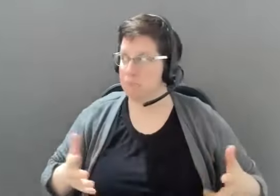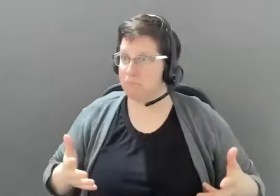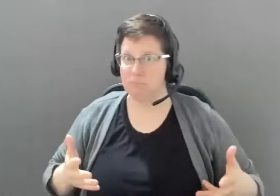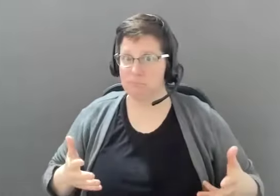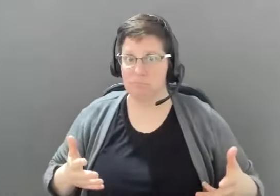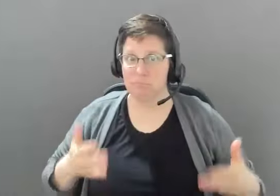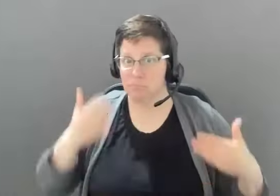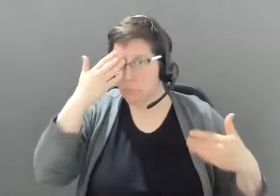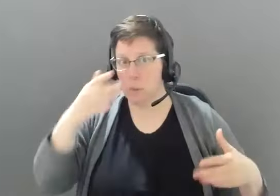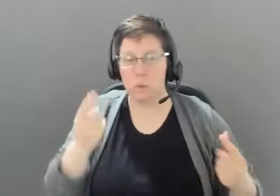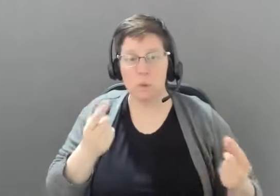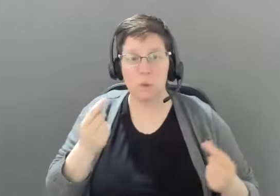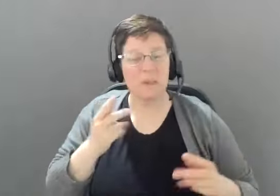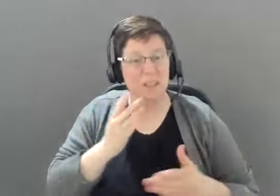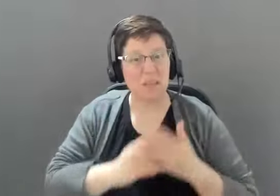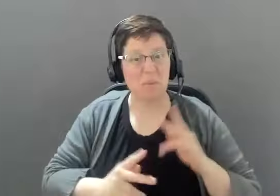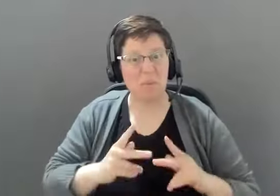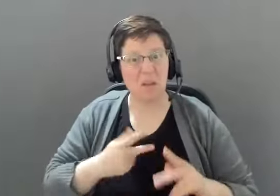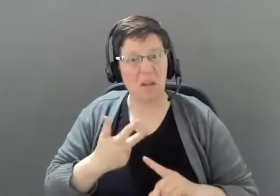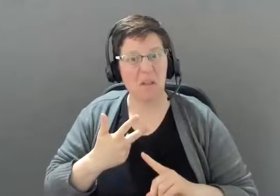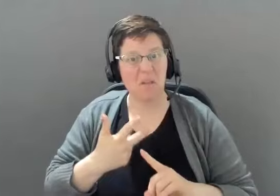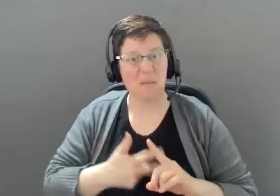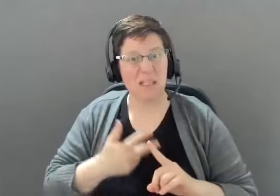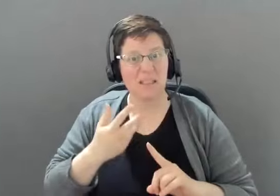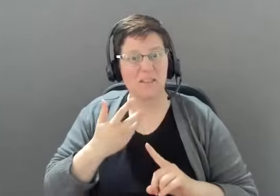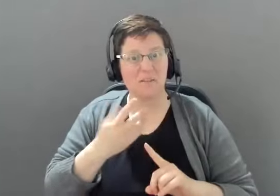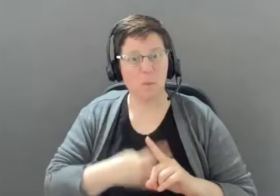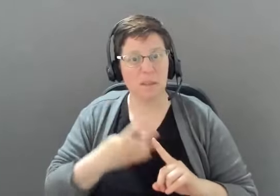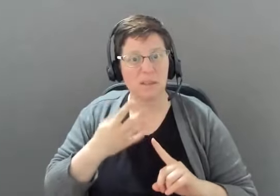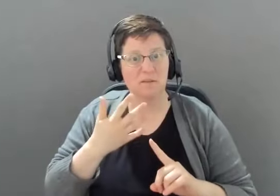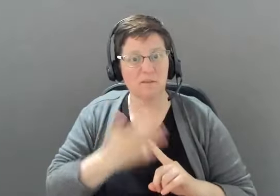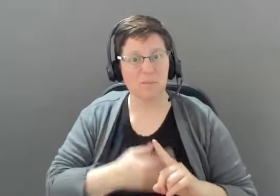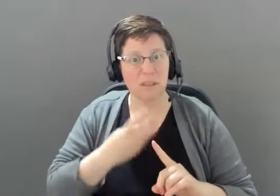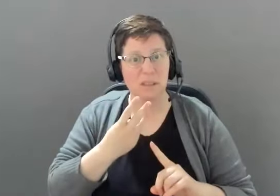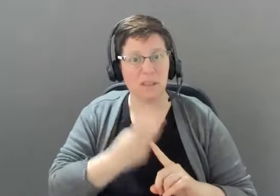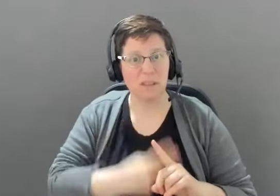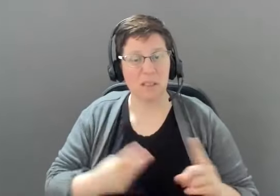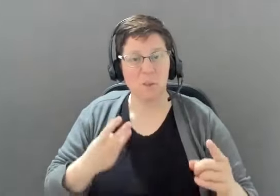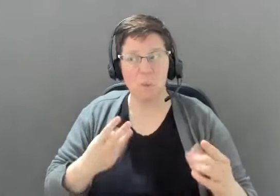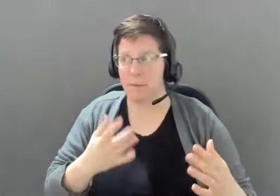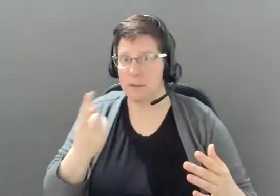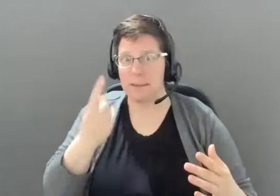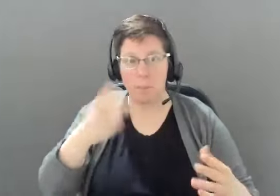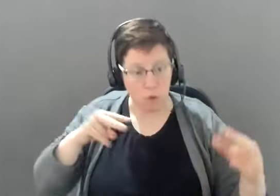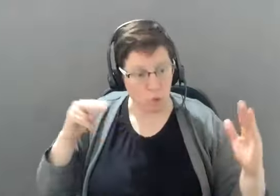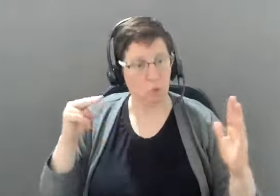3, 6 months or longer, just to have their publication ban looked at to be removed. So I think in